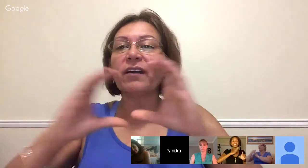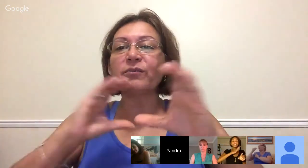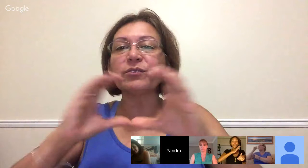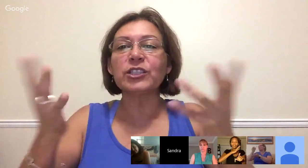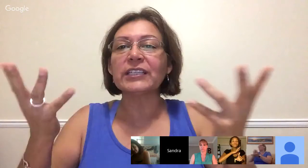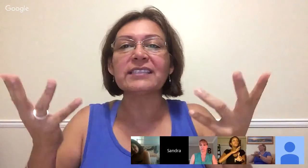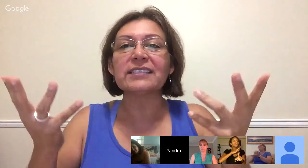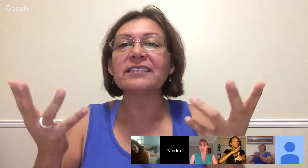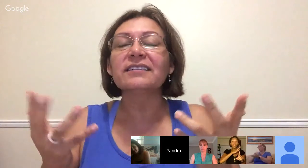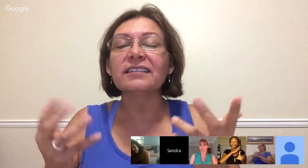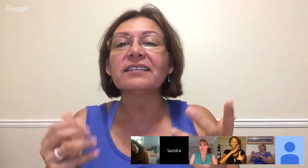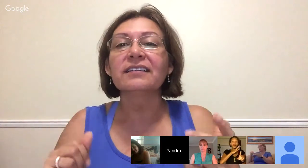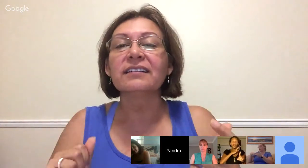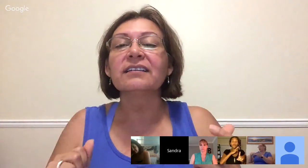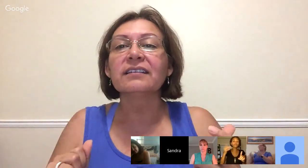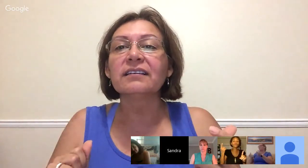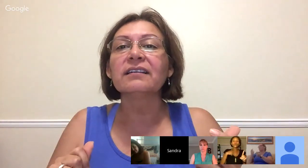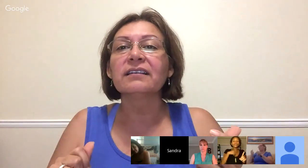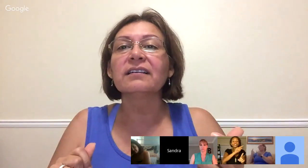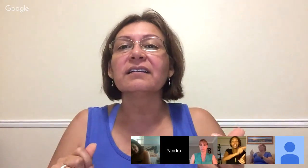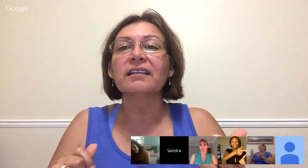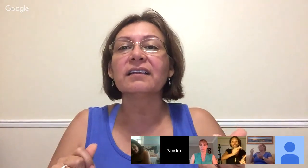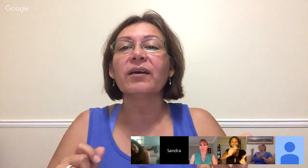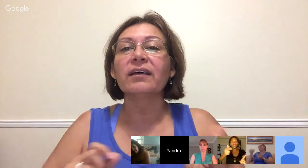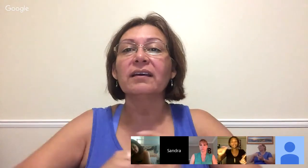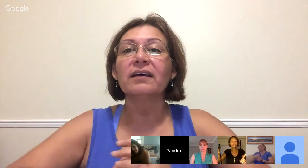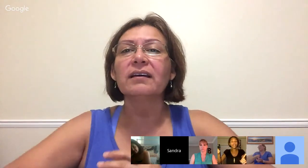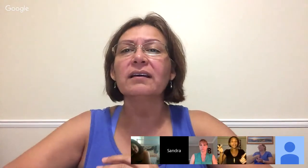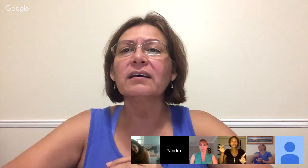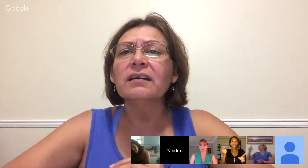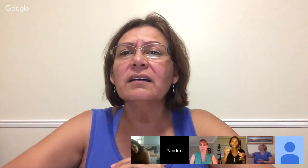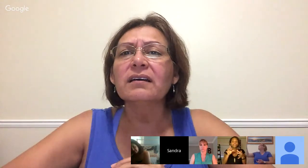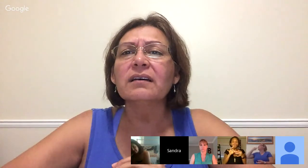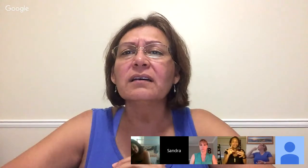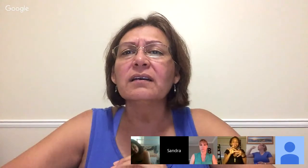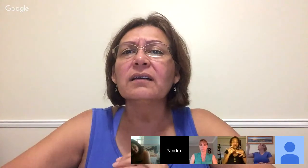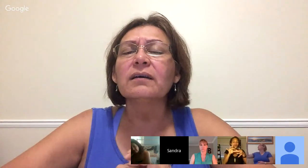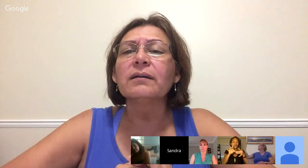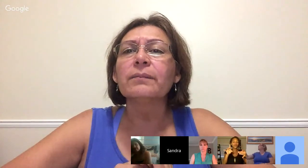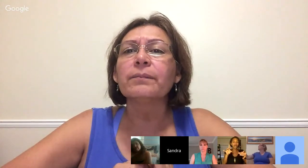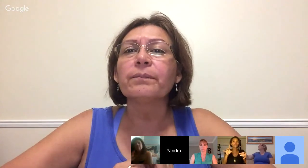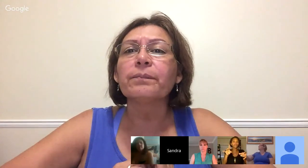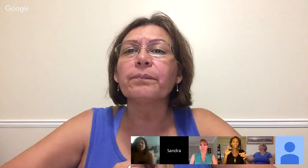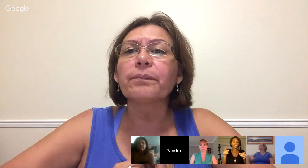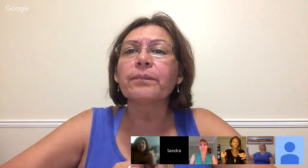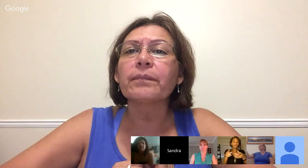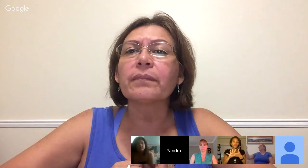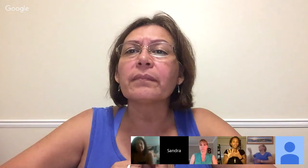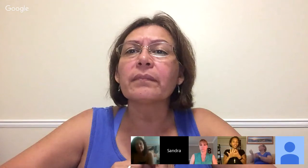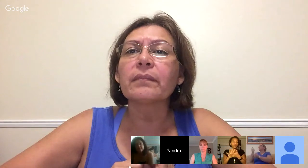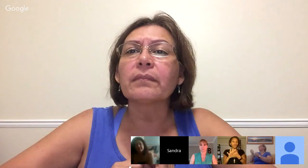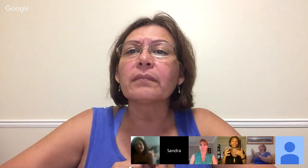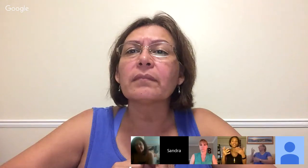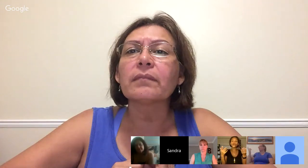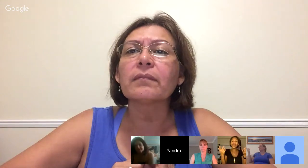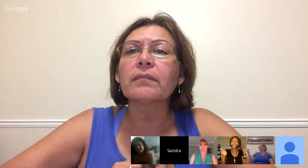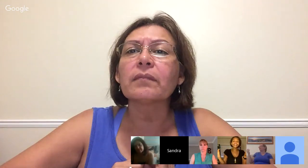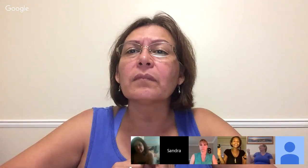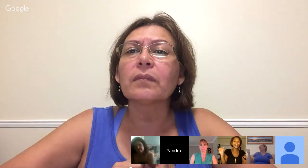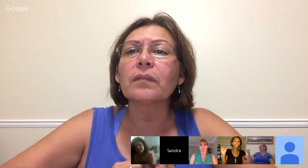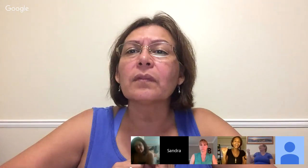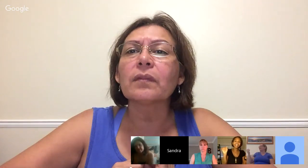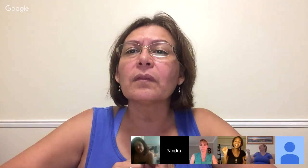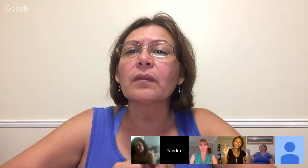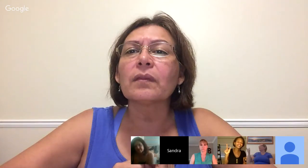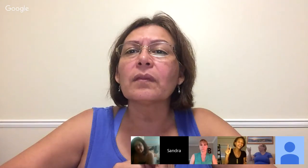Okay, that's fine. No, it's fine, no problem. We're just taking turns at just sharing our observations from the video. So